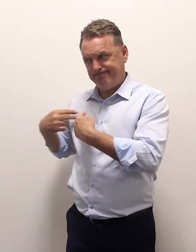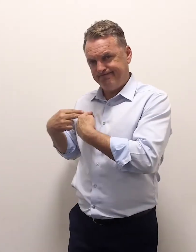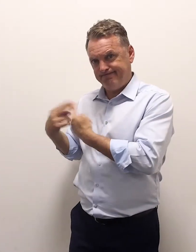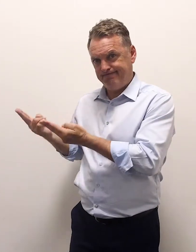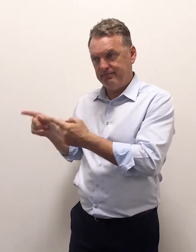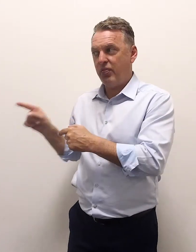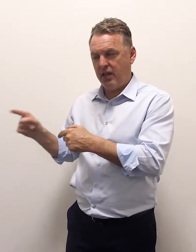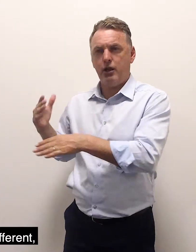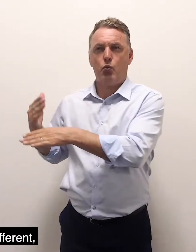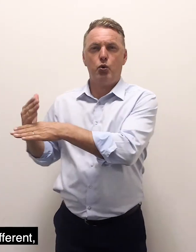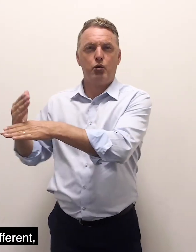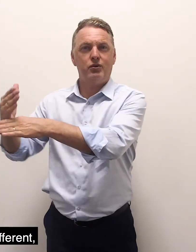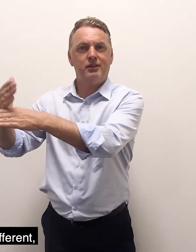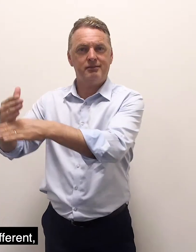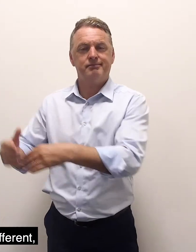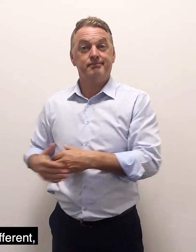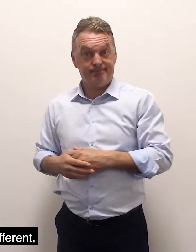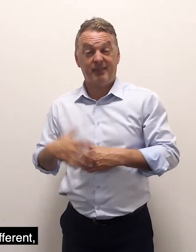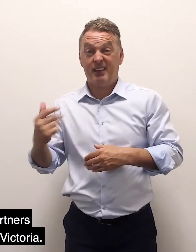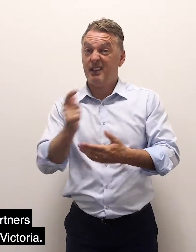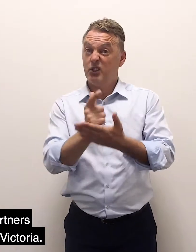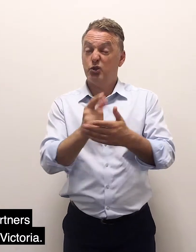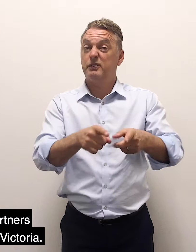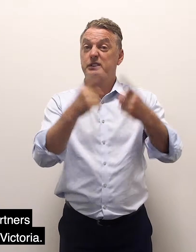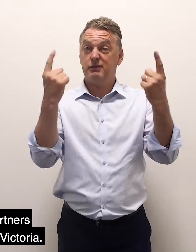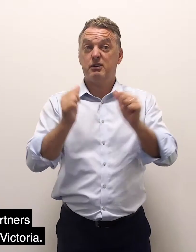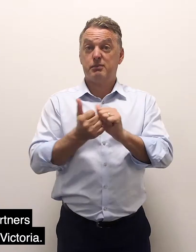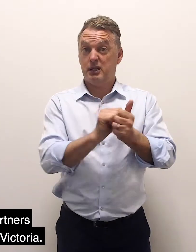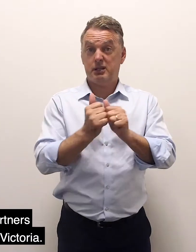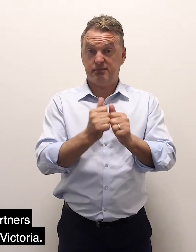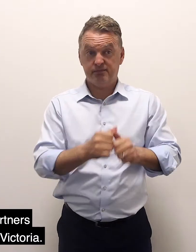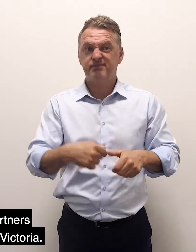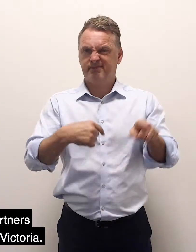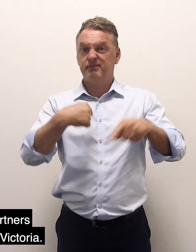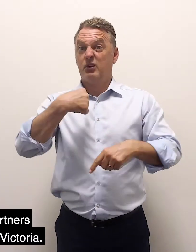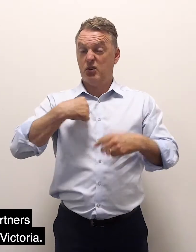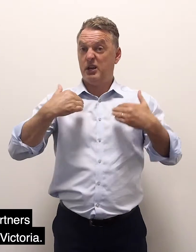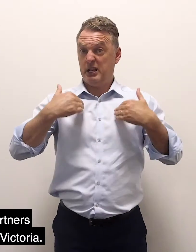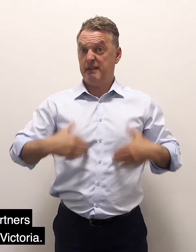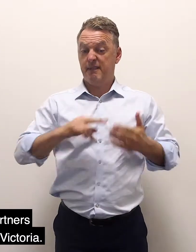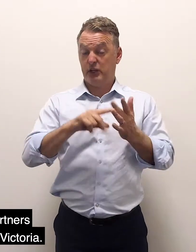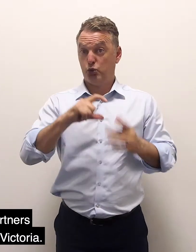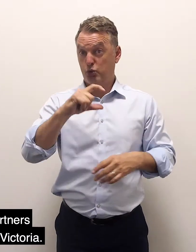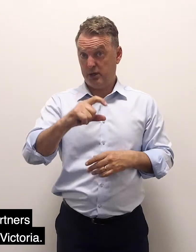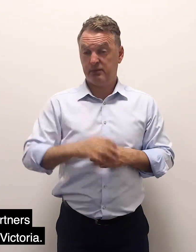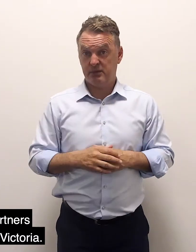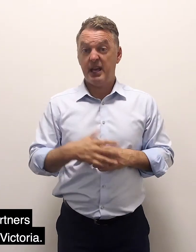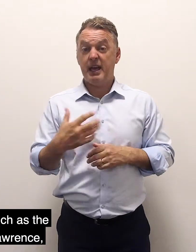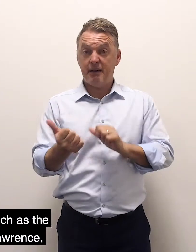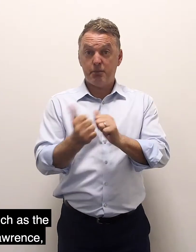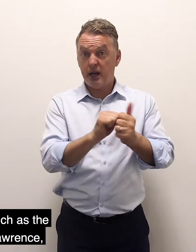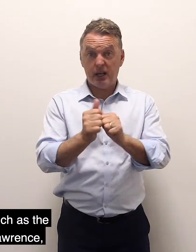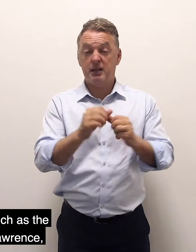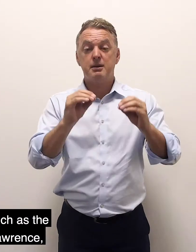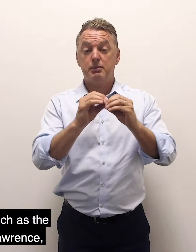NDIA. There are lots of different partners. In my home state of